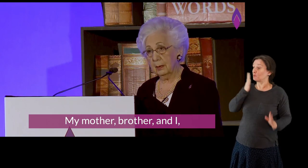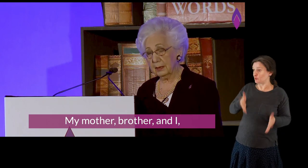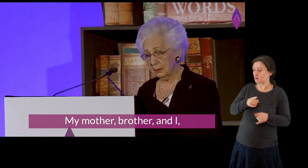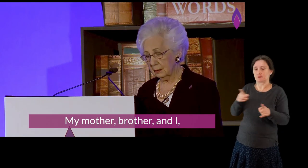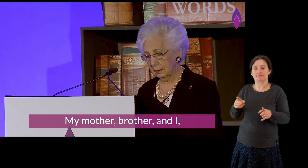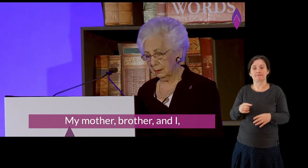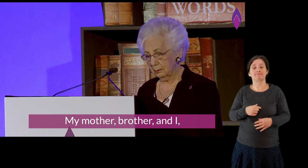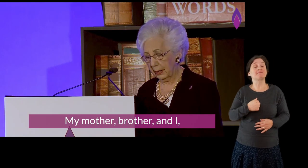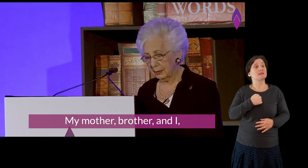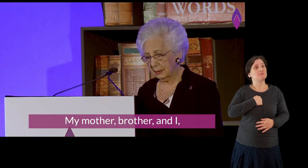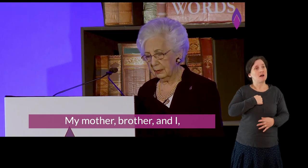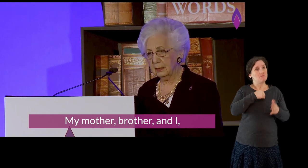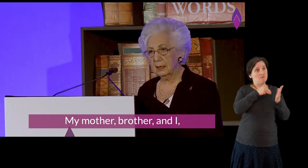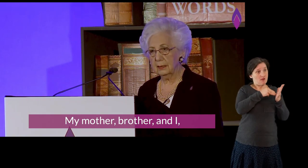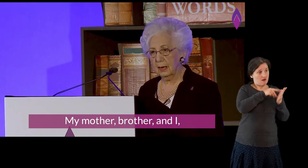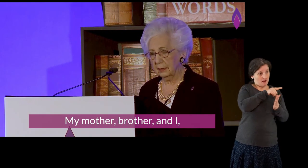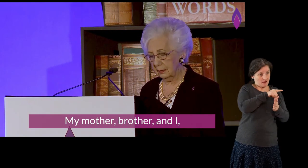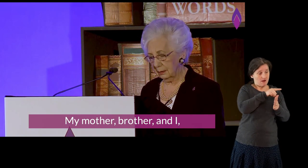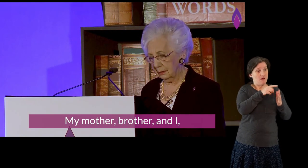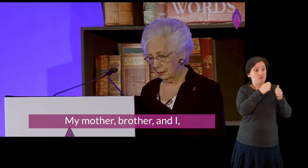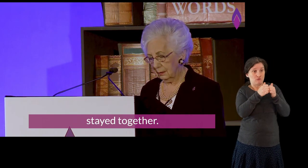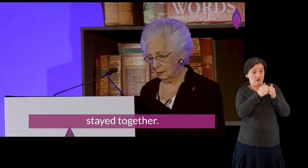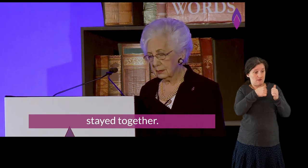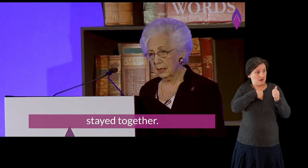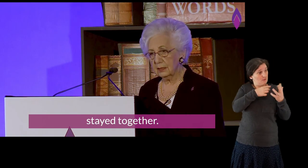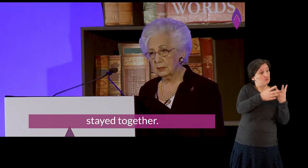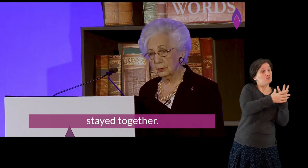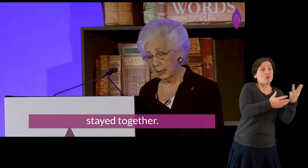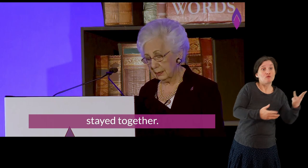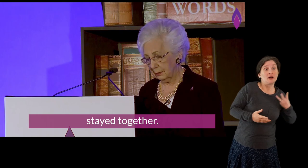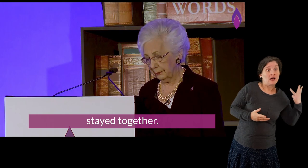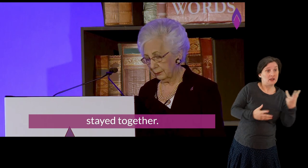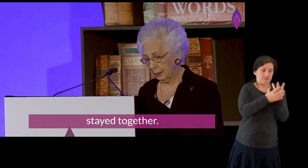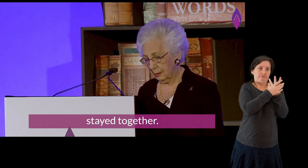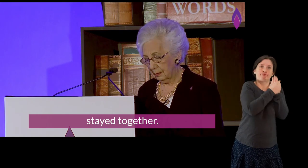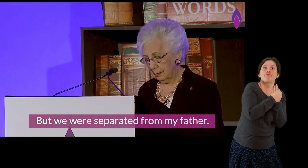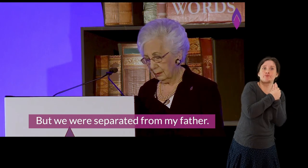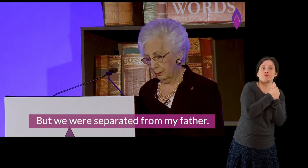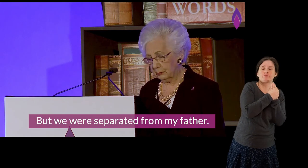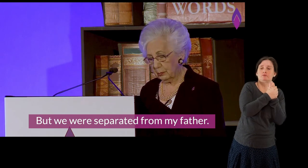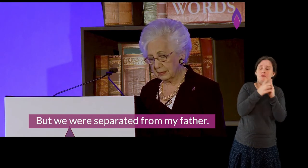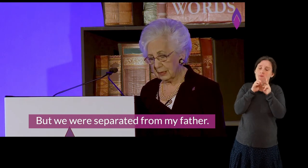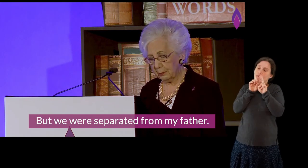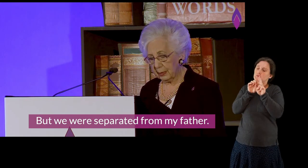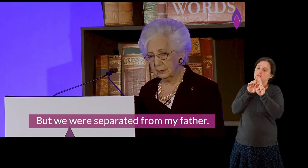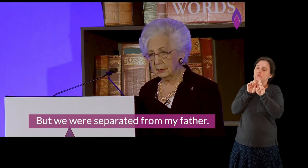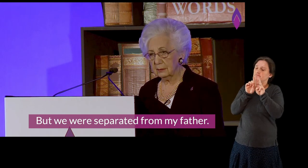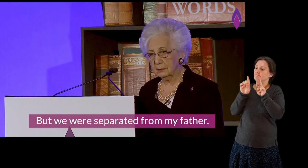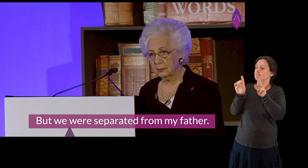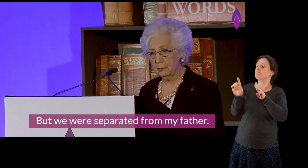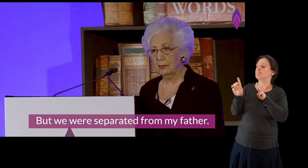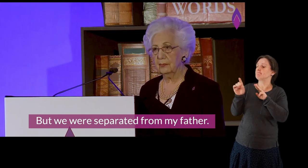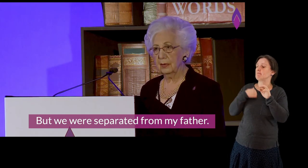My mother, brother, and I stayed together, but we were